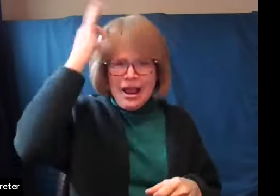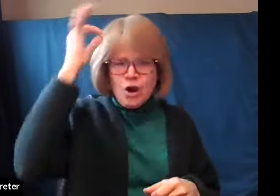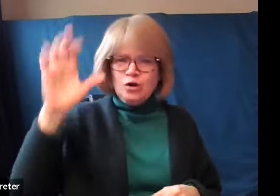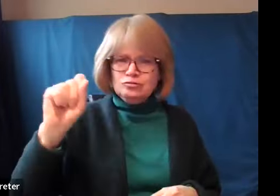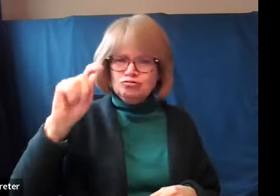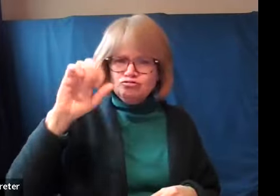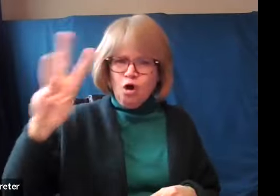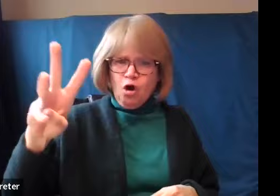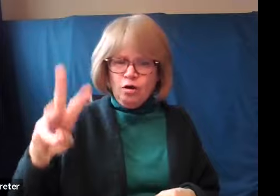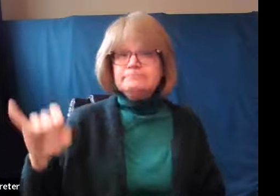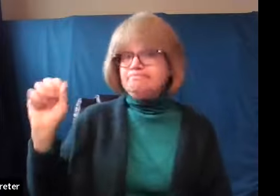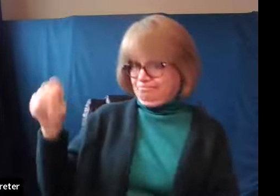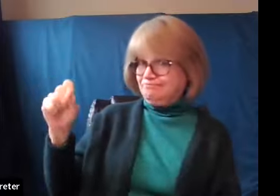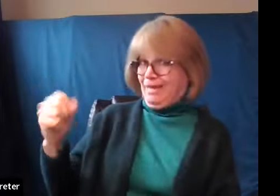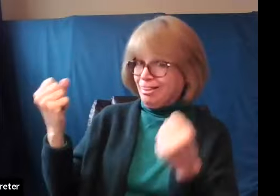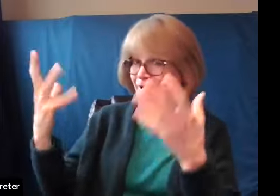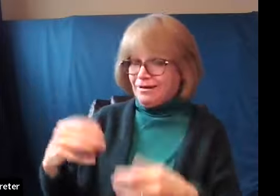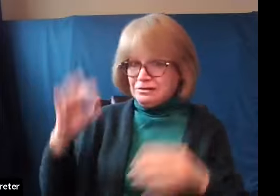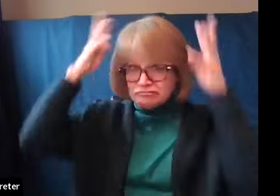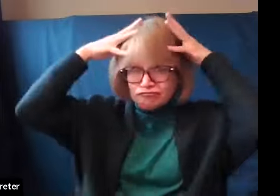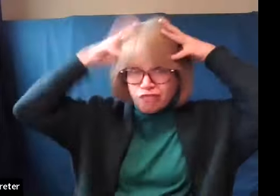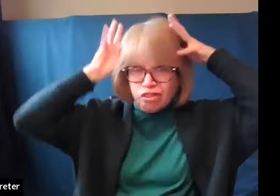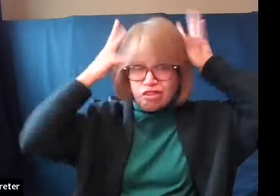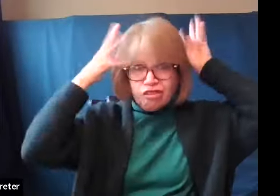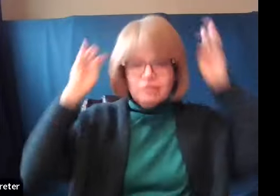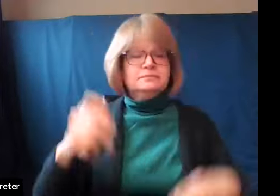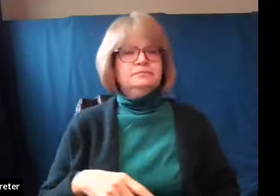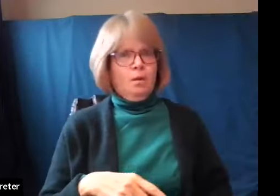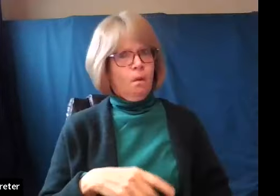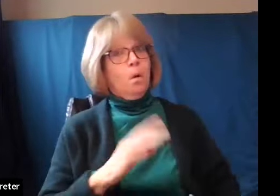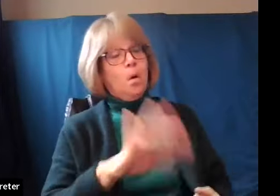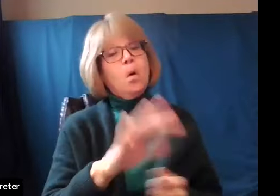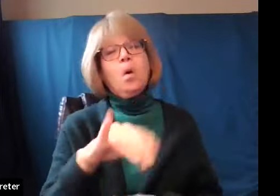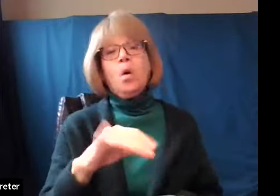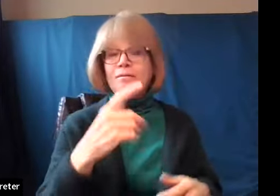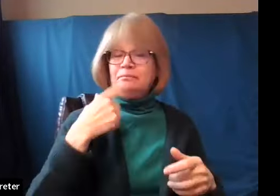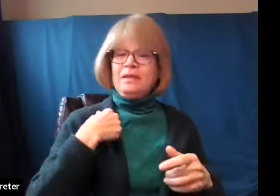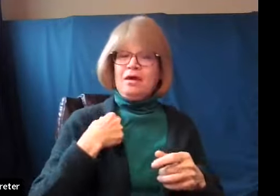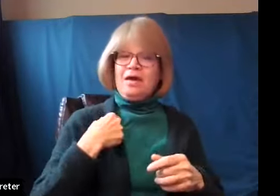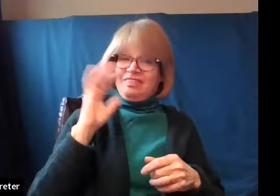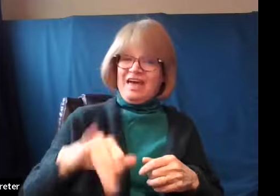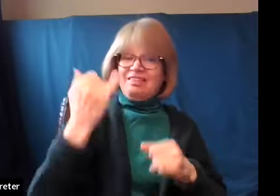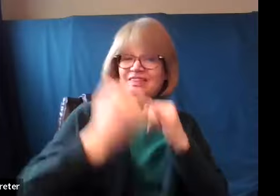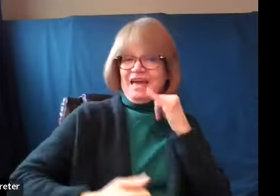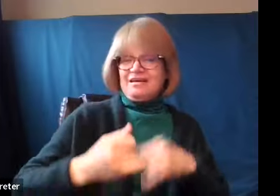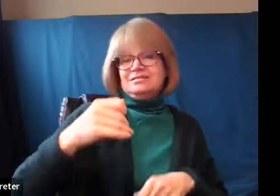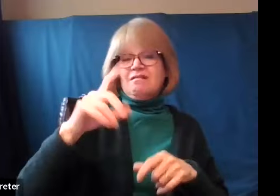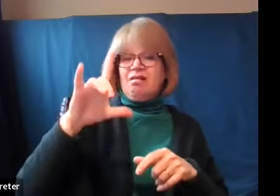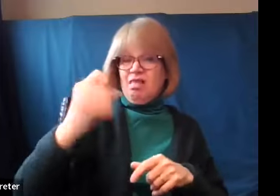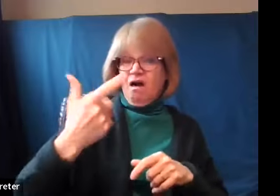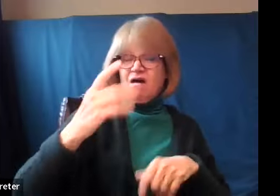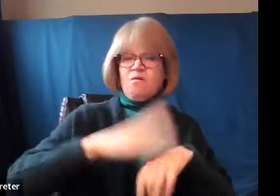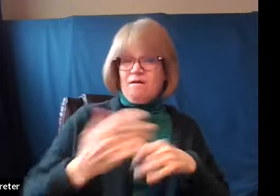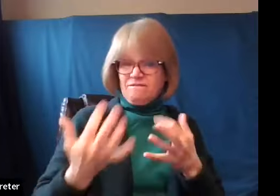hair?" "Yes, quite a bit." "Oh, goodness. You see, when I threw that last pine log on the